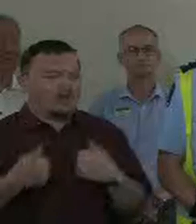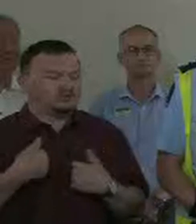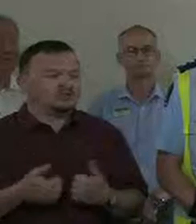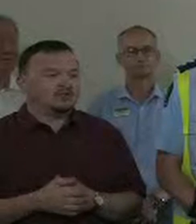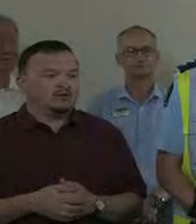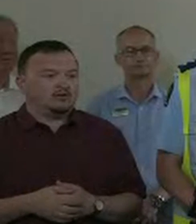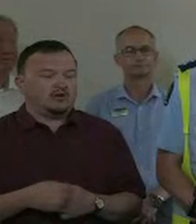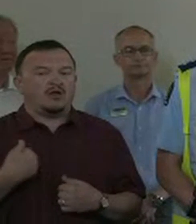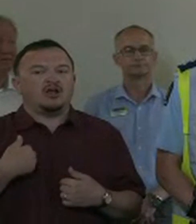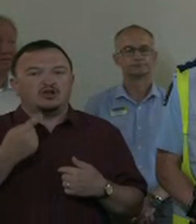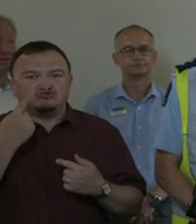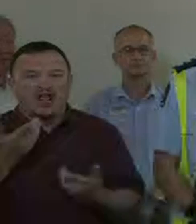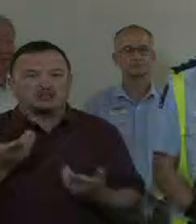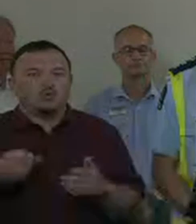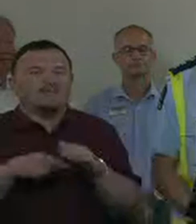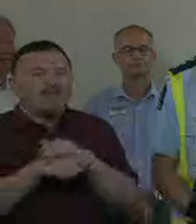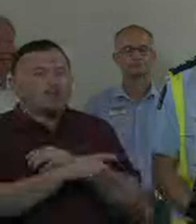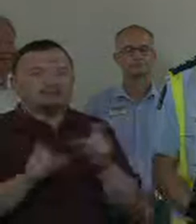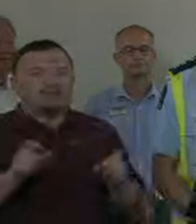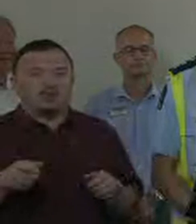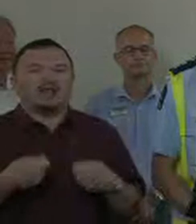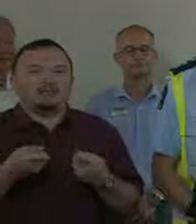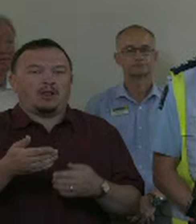people to keep people safe from the fire.